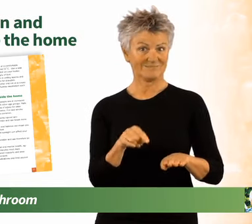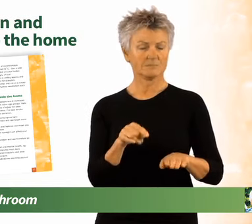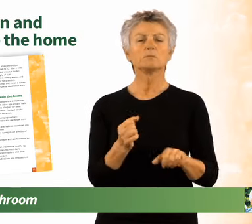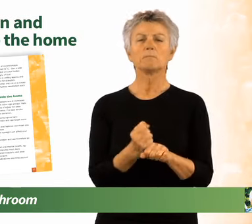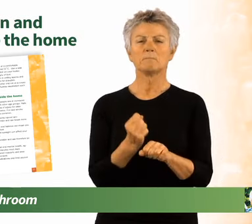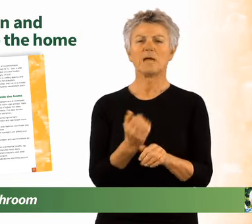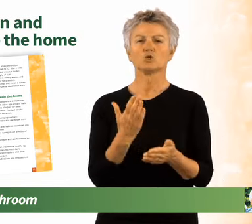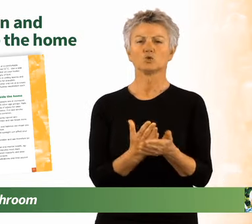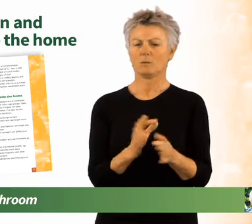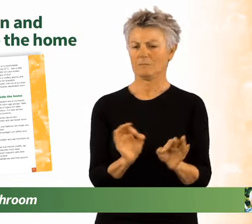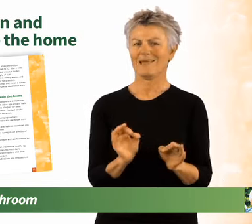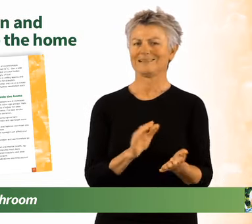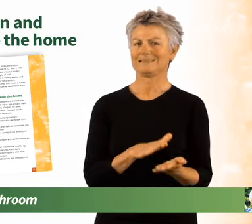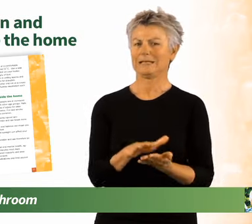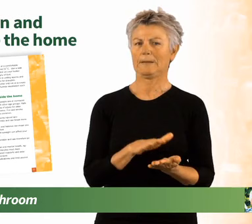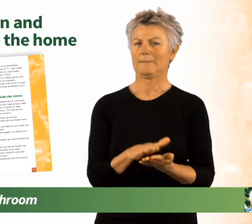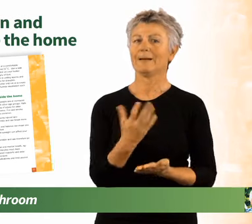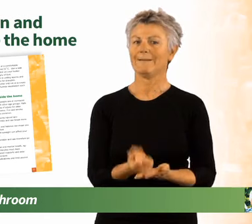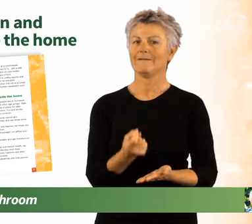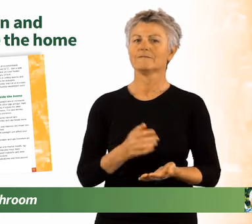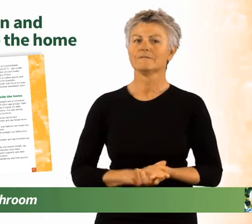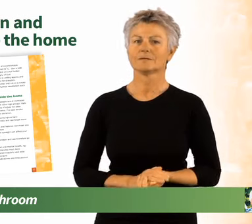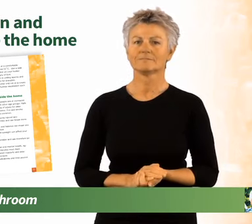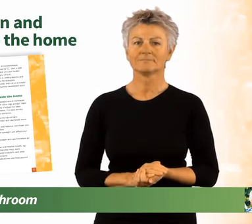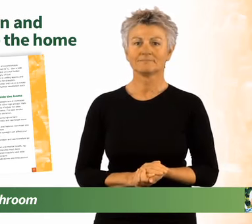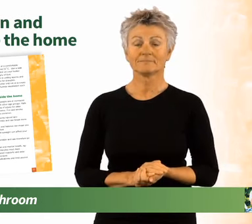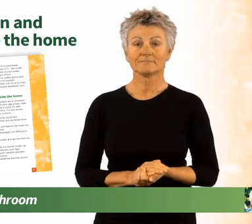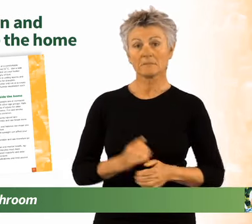use non-slip mats in the bath and shower.